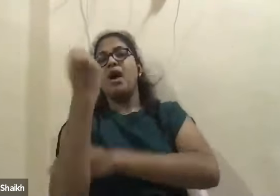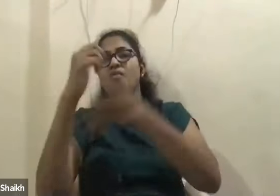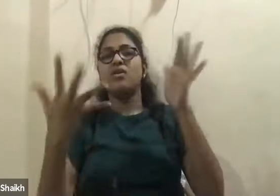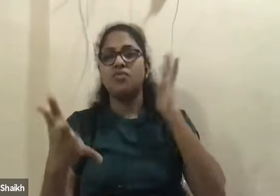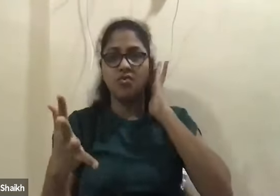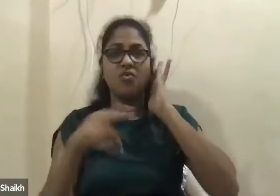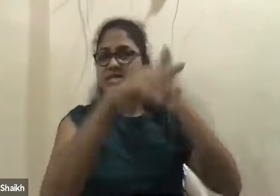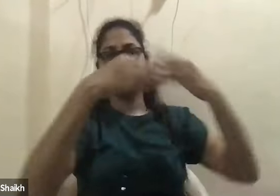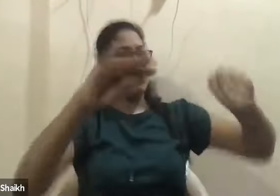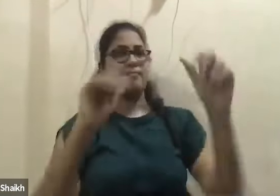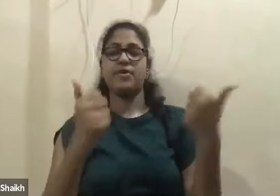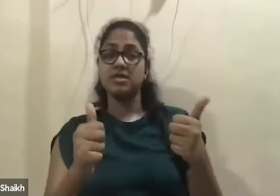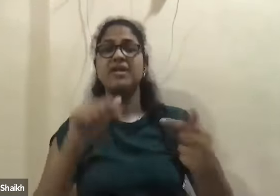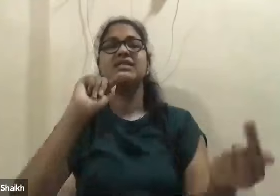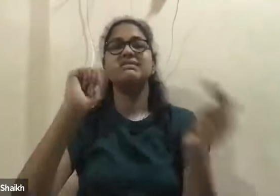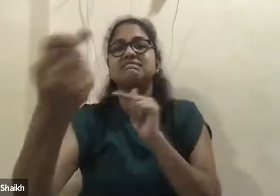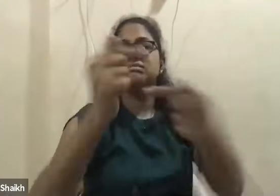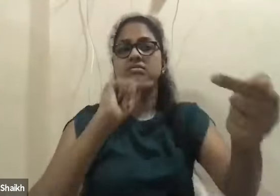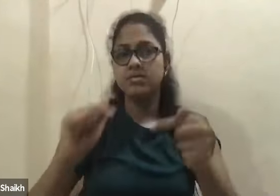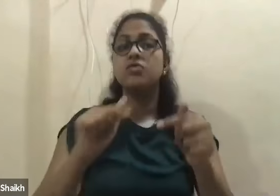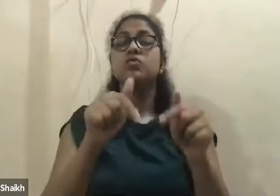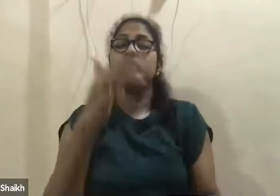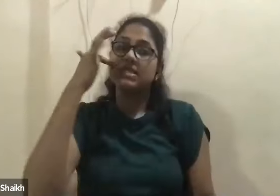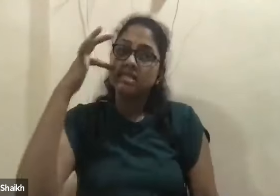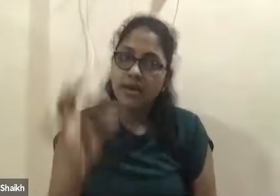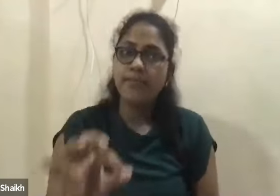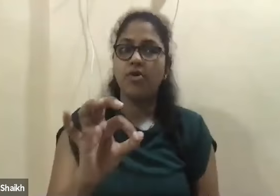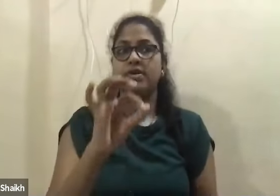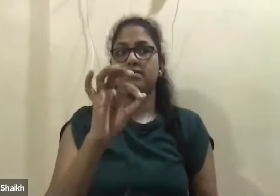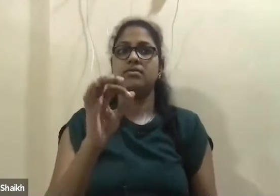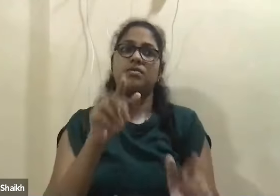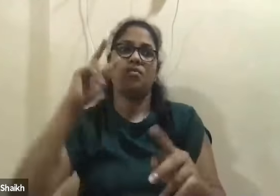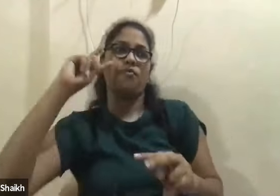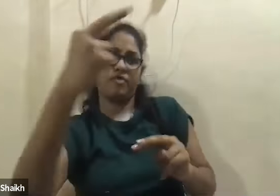property there. So that's why it's important to be that specific.